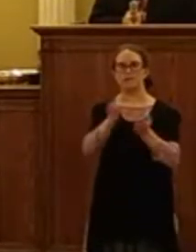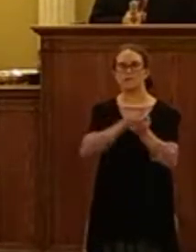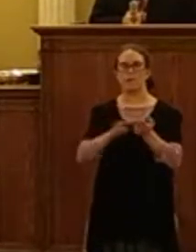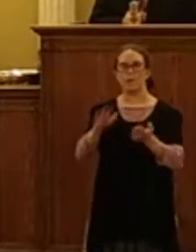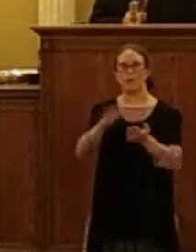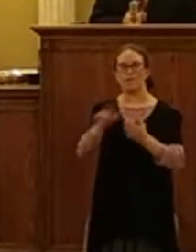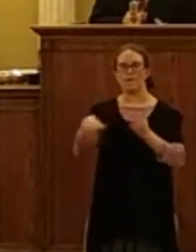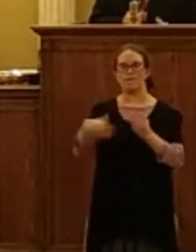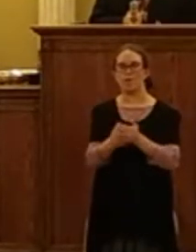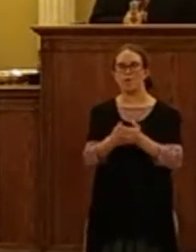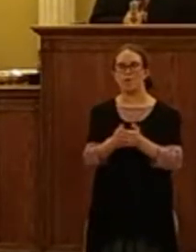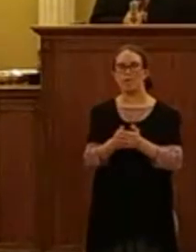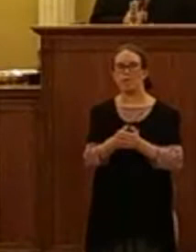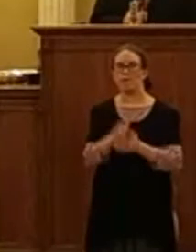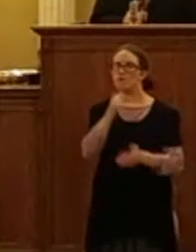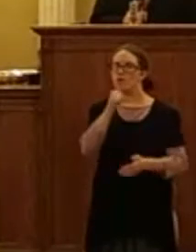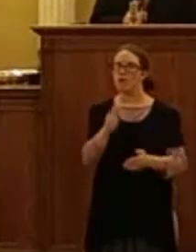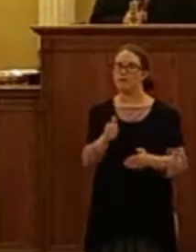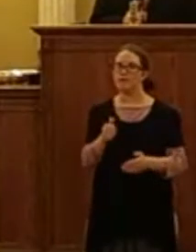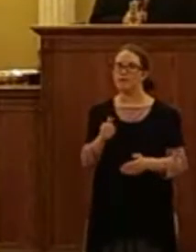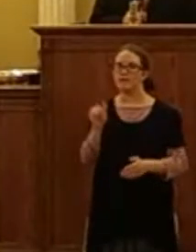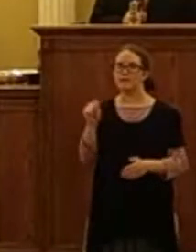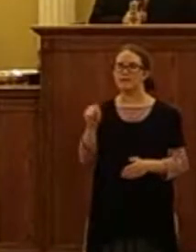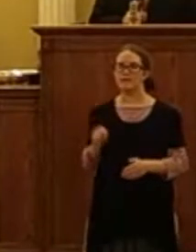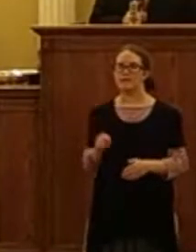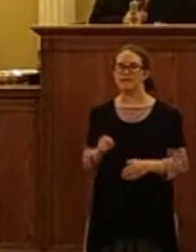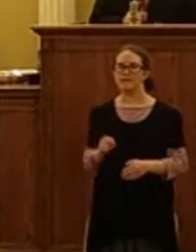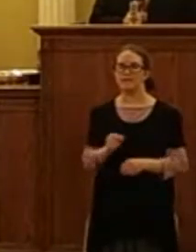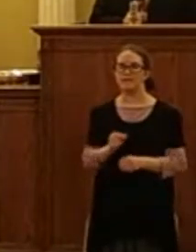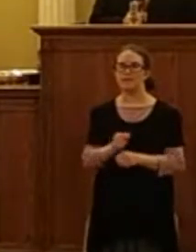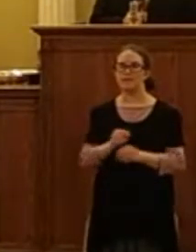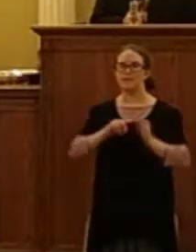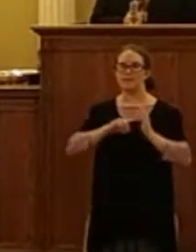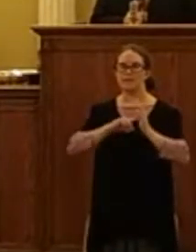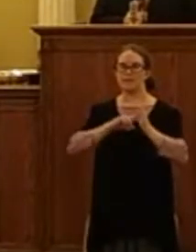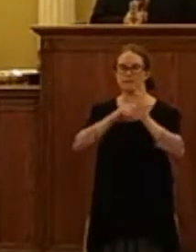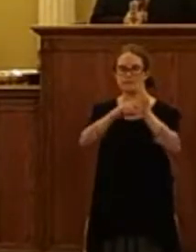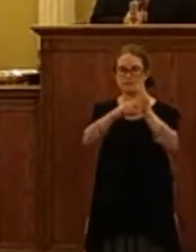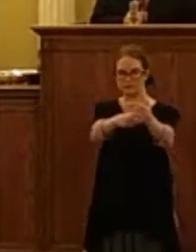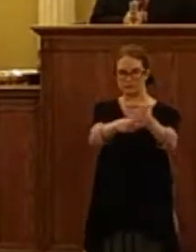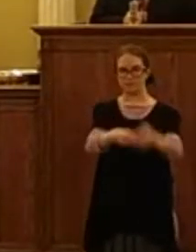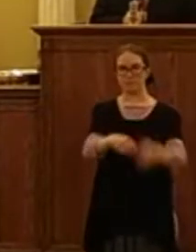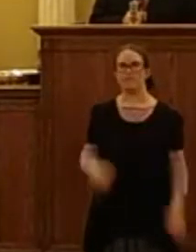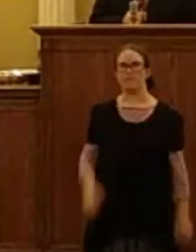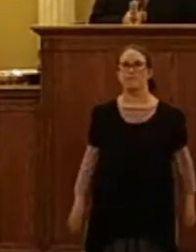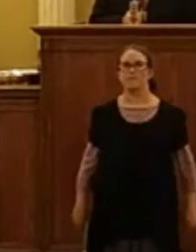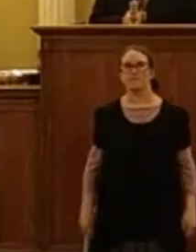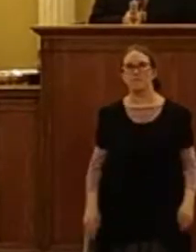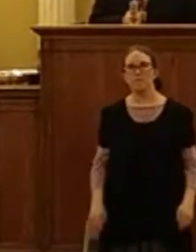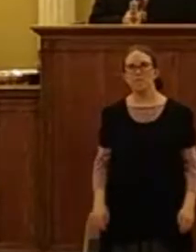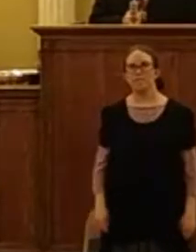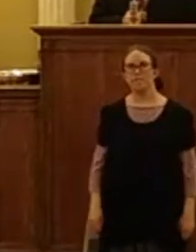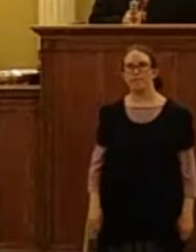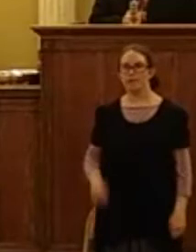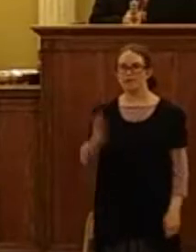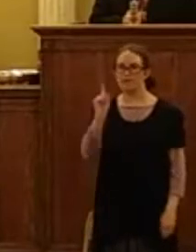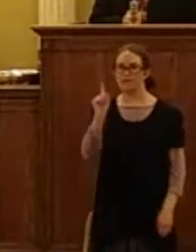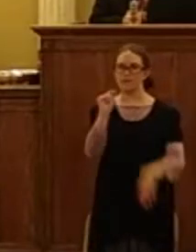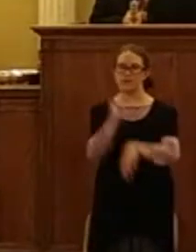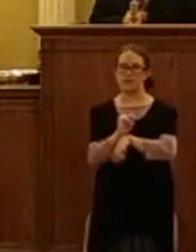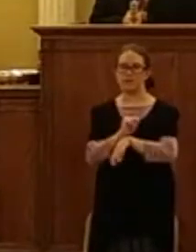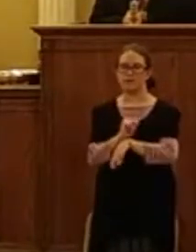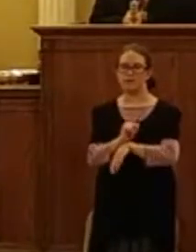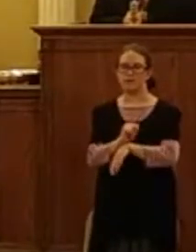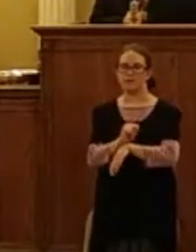holiest of all was not yet made manifest. While as the first tabernacle